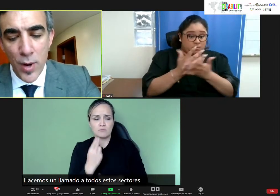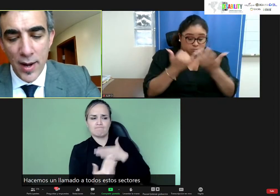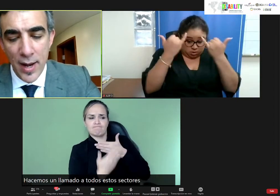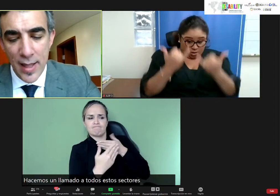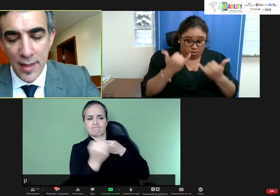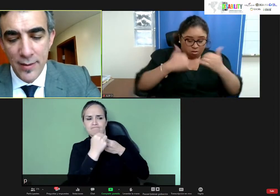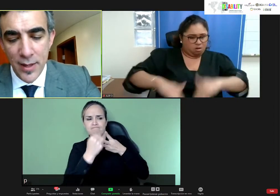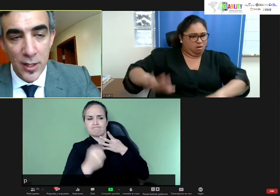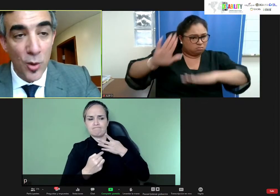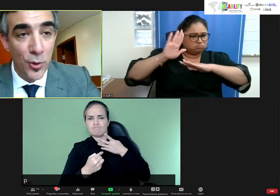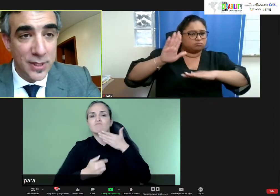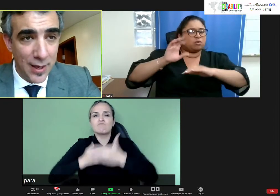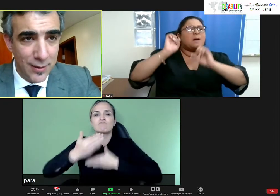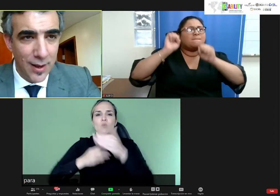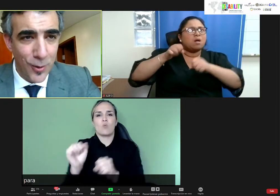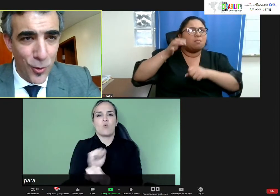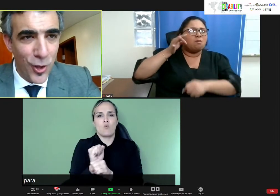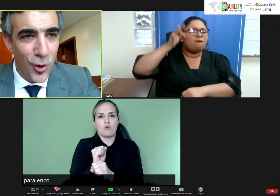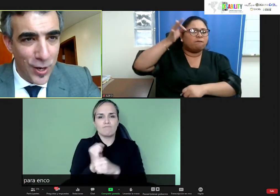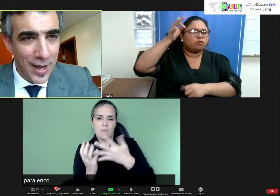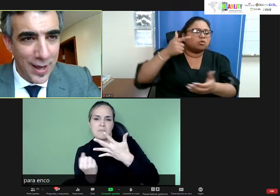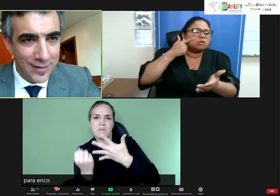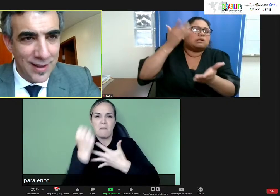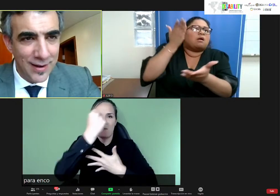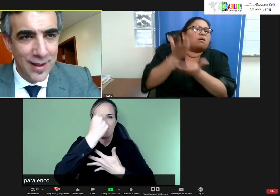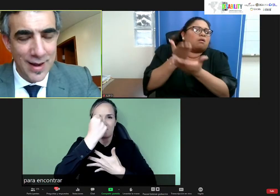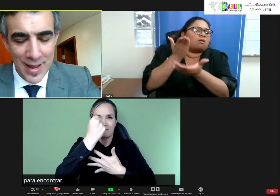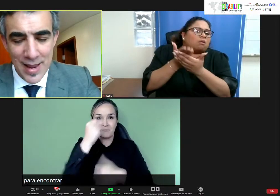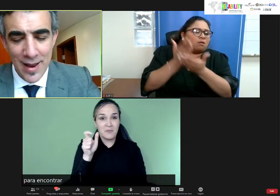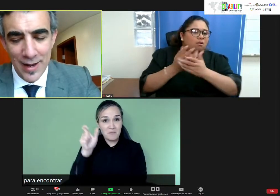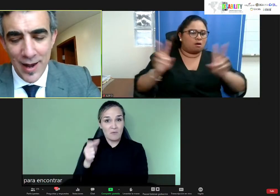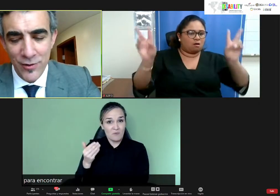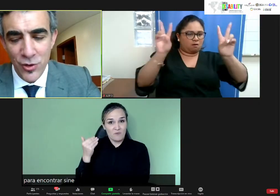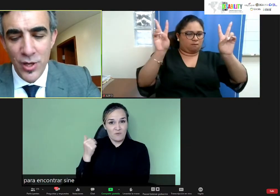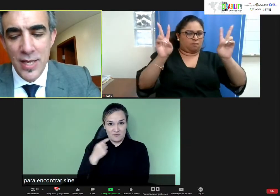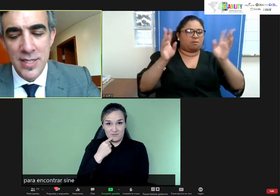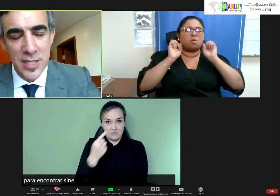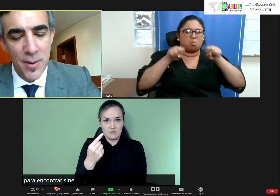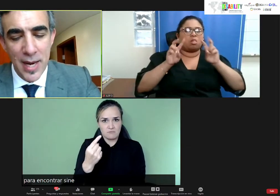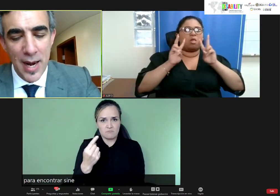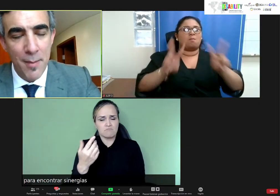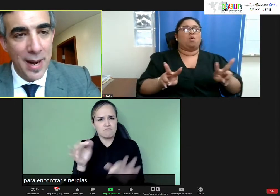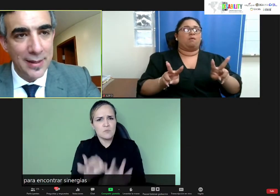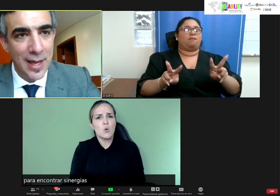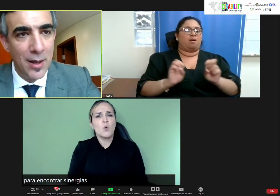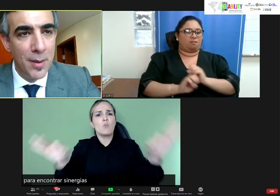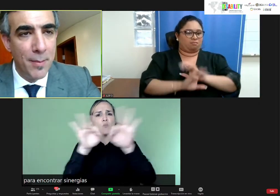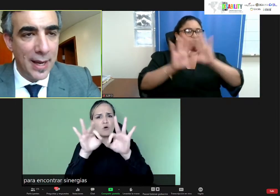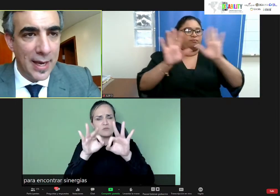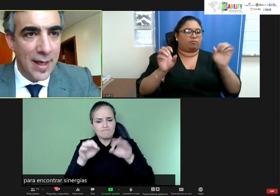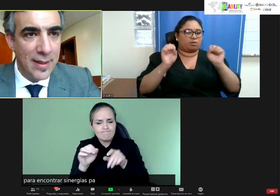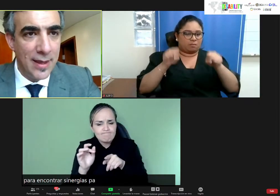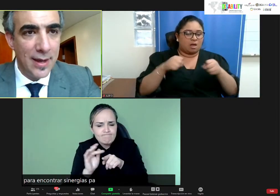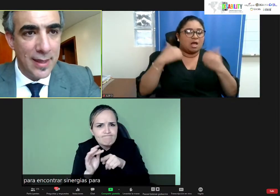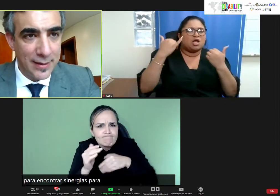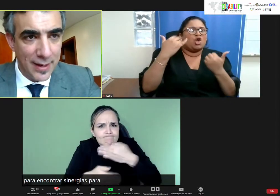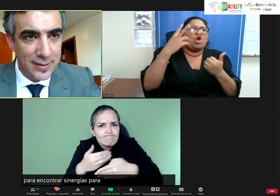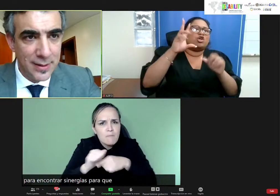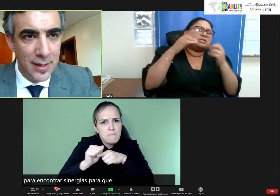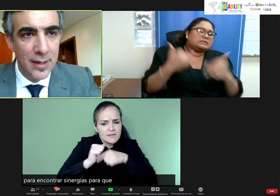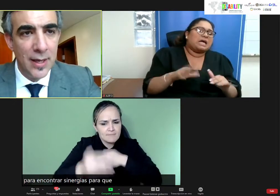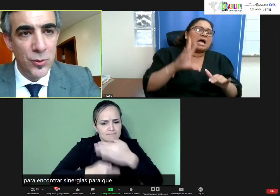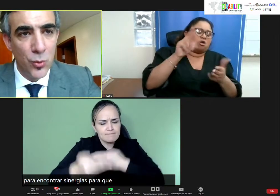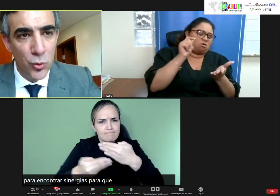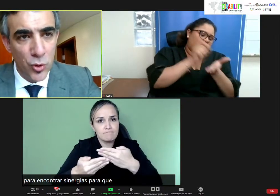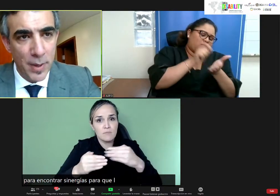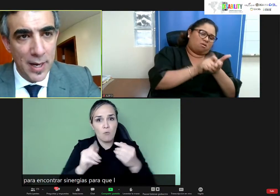the commitments stated today will become a reality as it was pointed out but some of the colleagues as i was reading and there